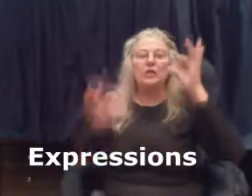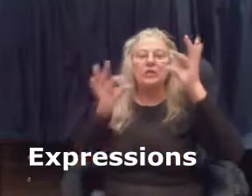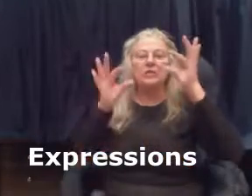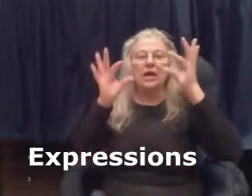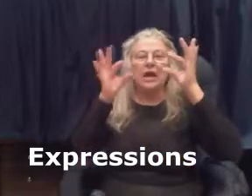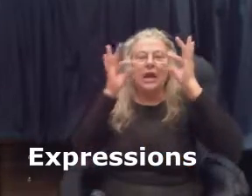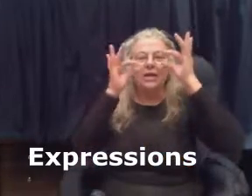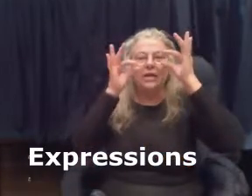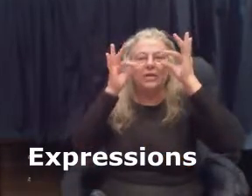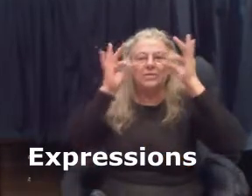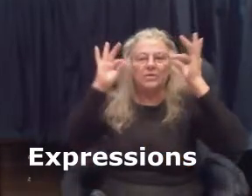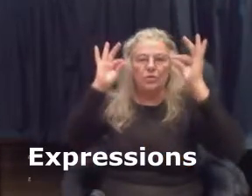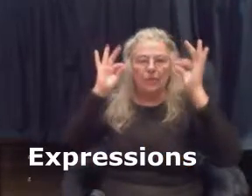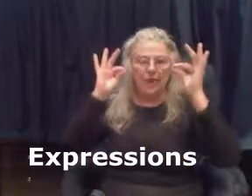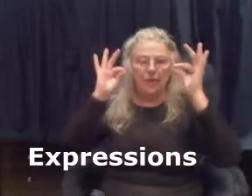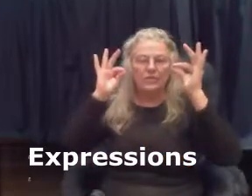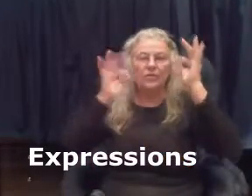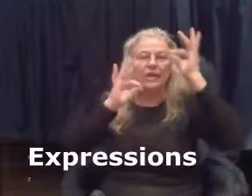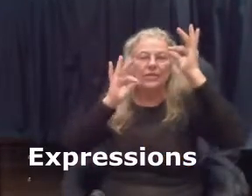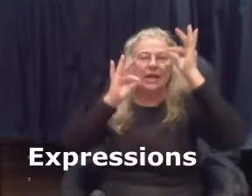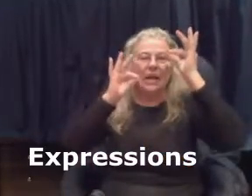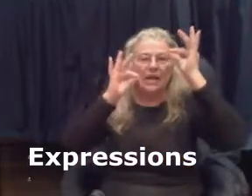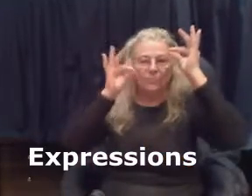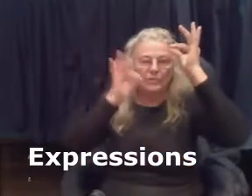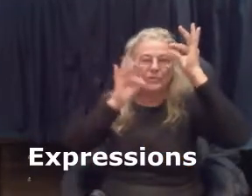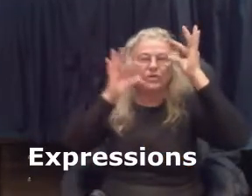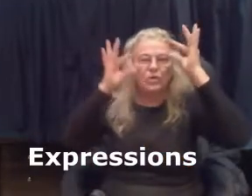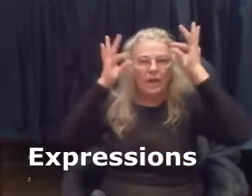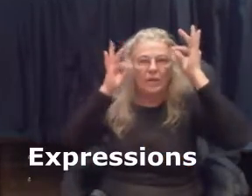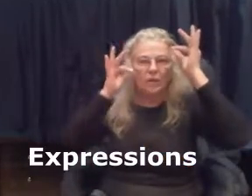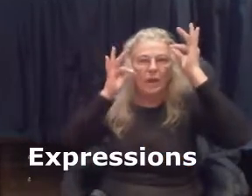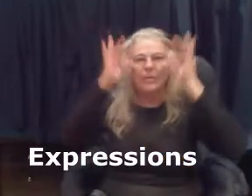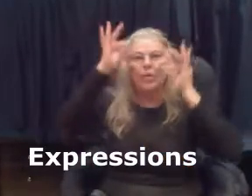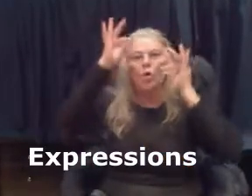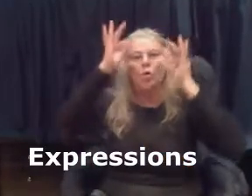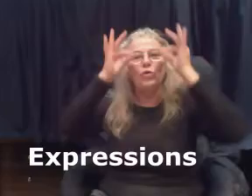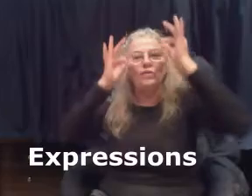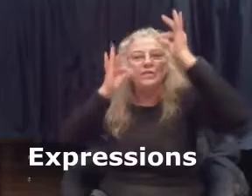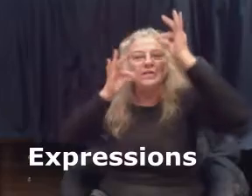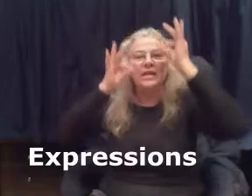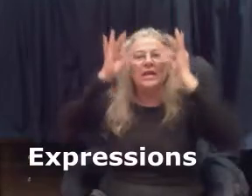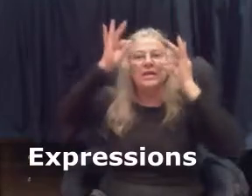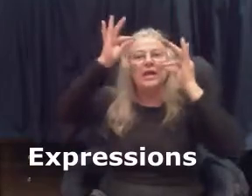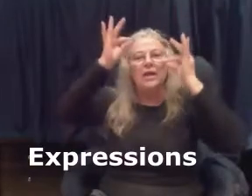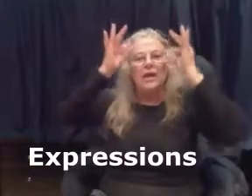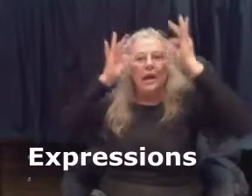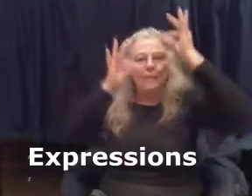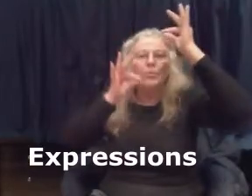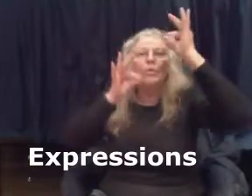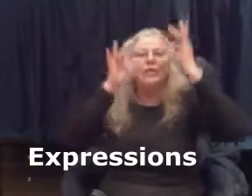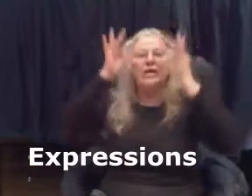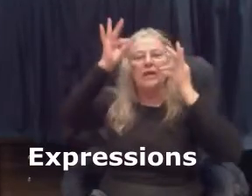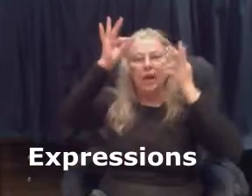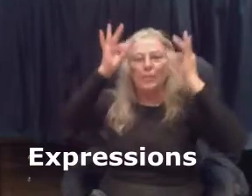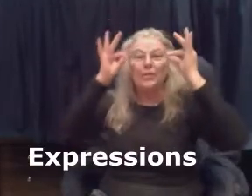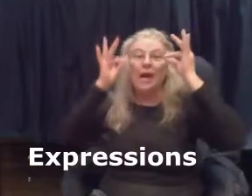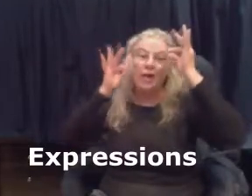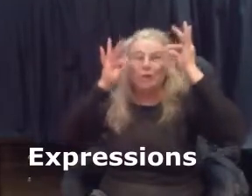Expressions, and it's your hands are in the F position, like you're grabbing a hold of the skin and moving it up and down as you